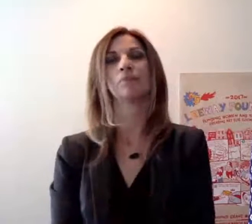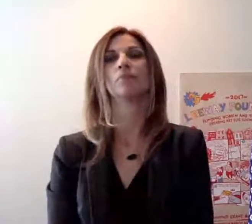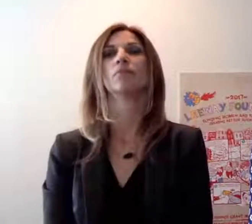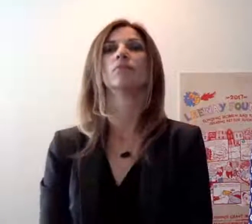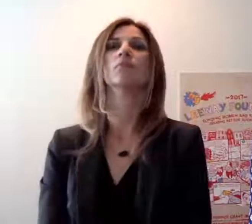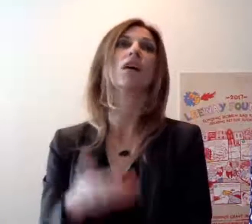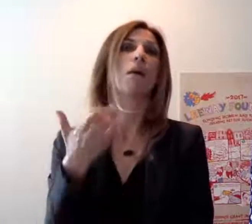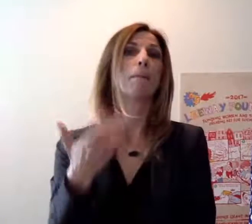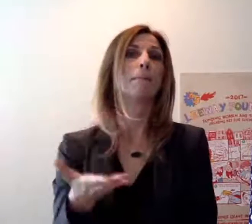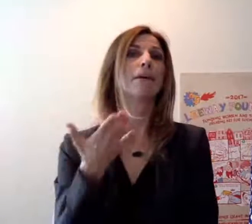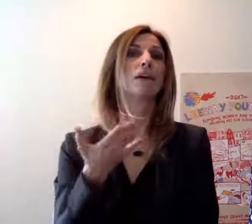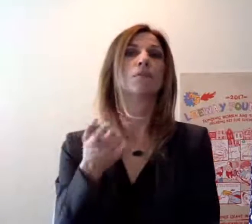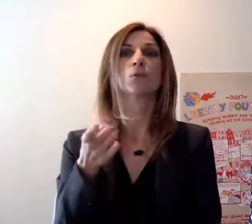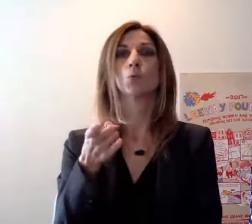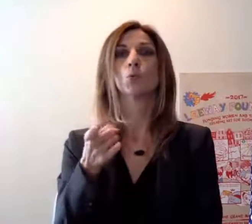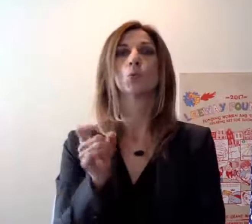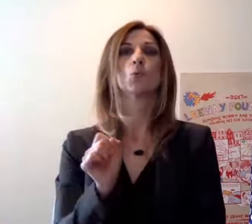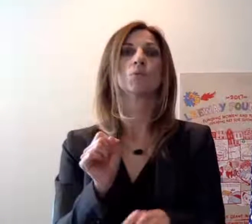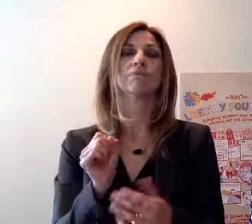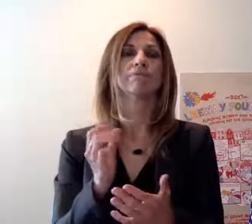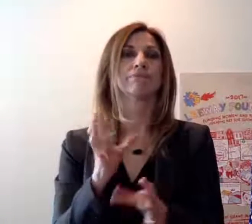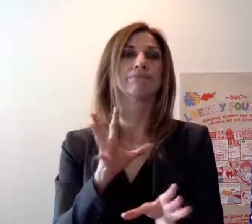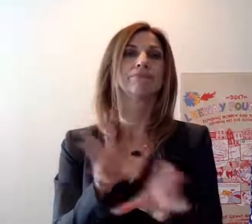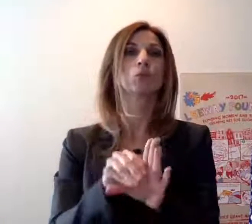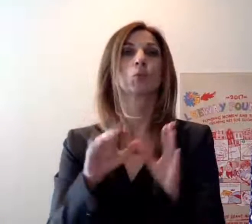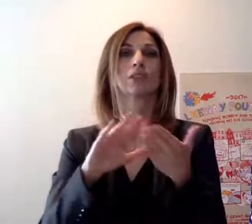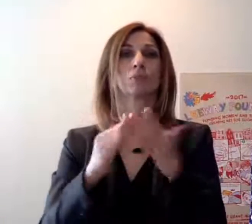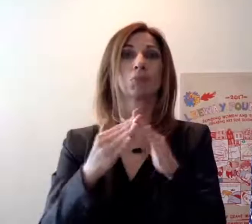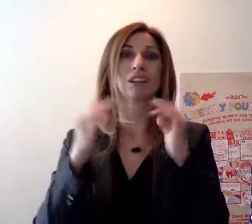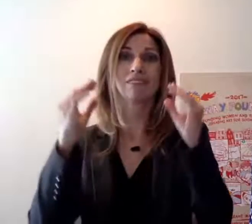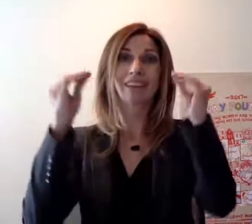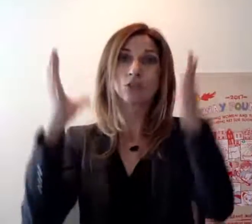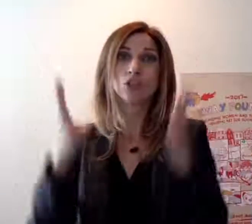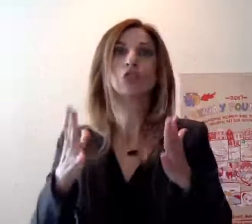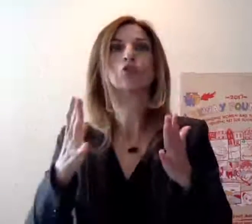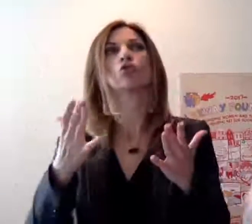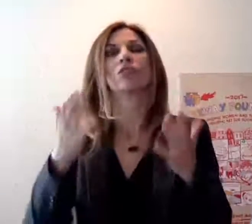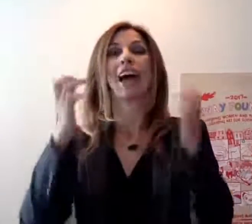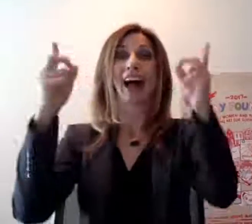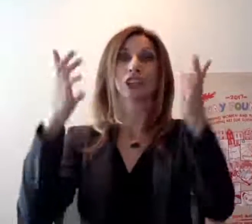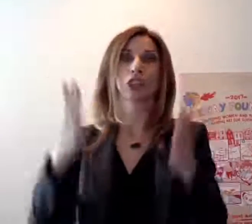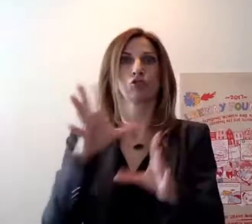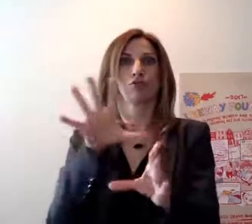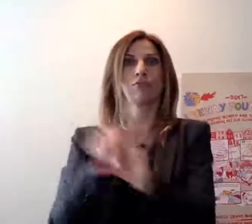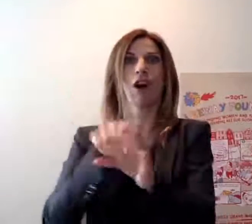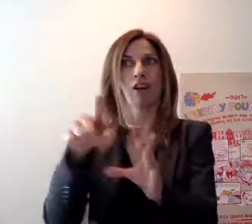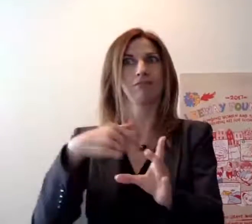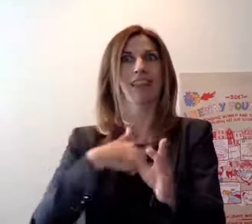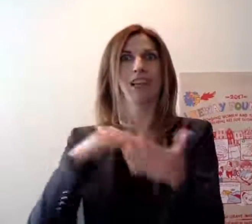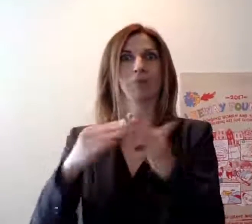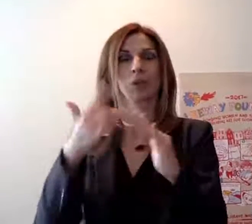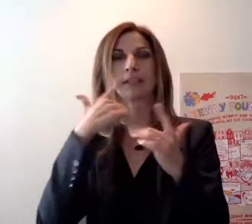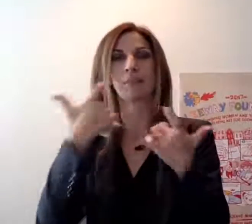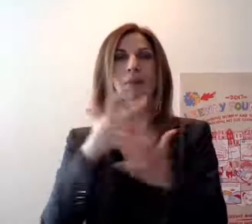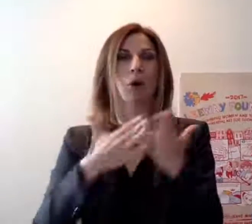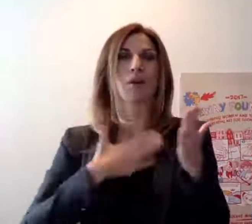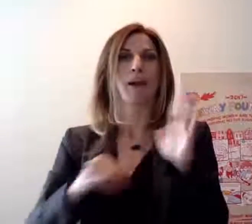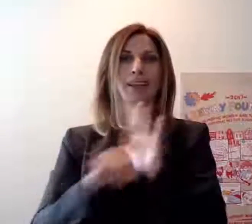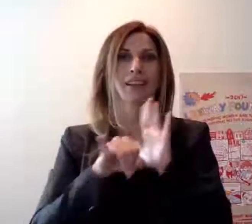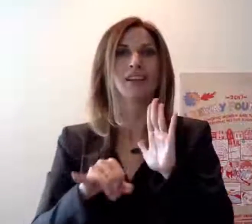It might be that you were part of a community of educators, because being a teacher is a really big part of your